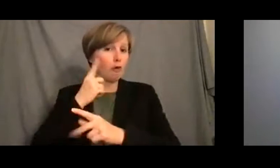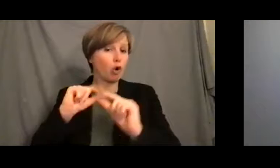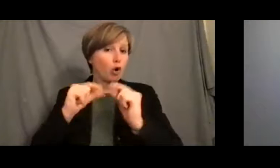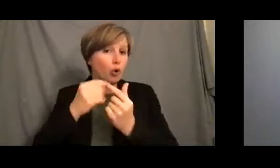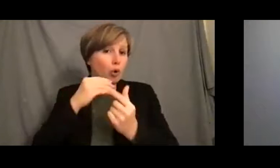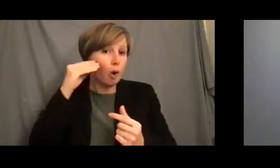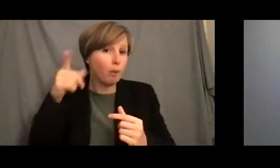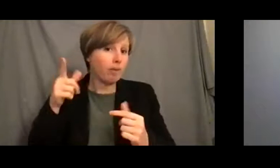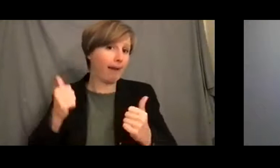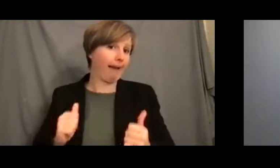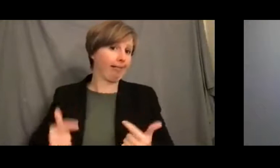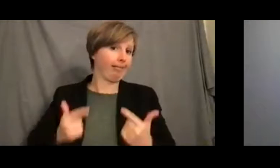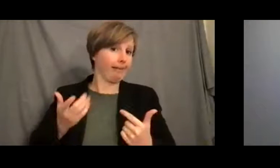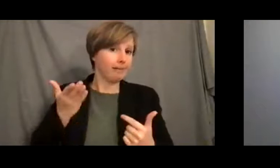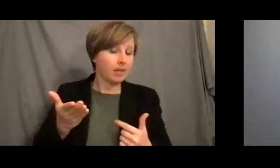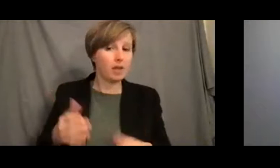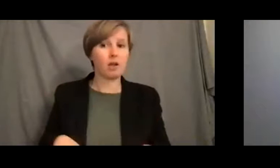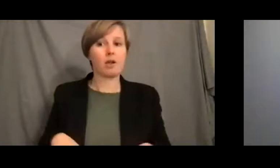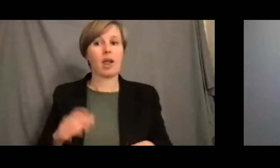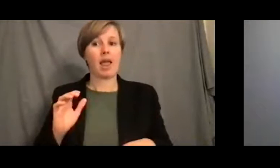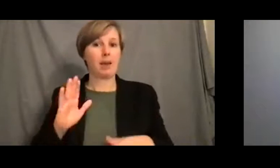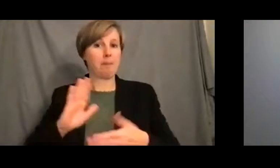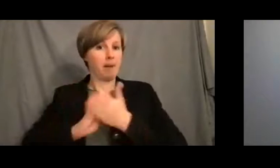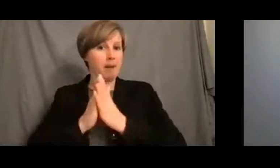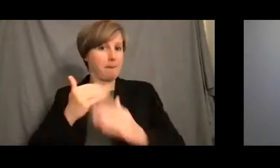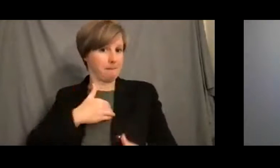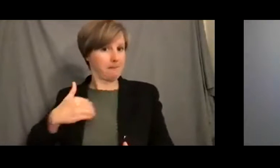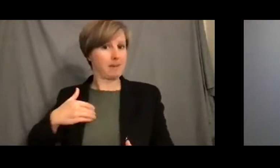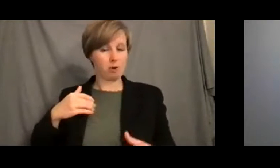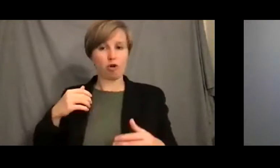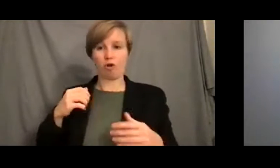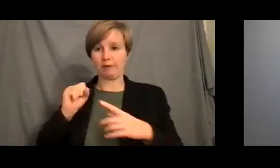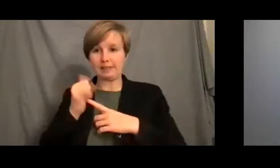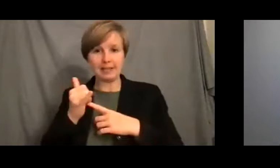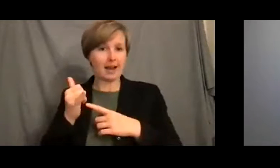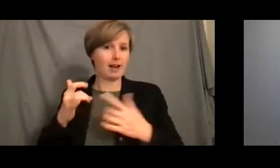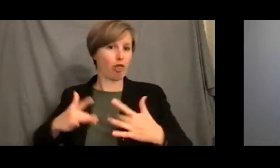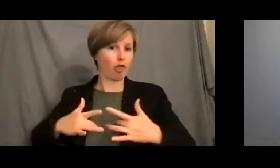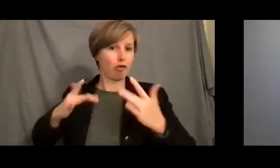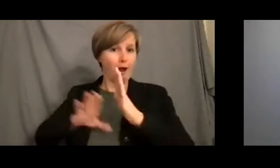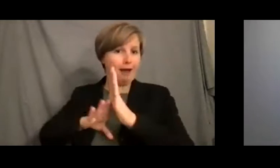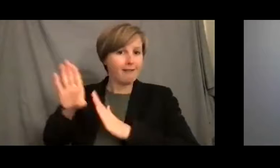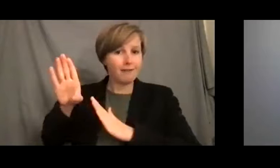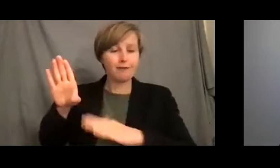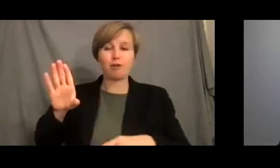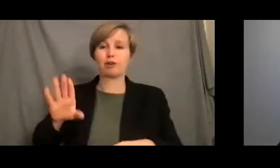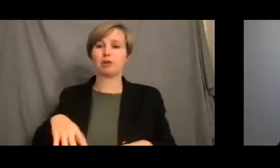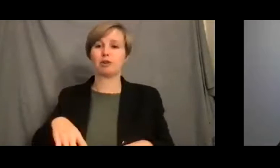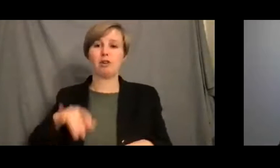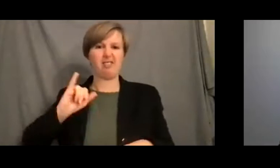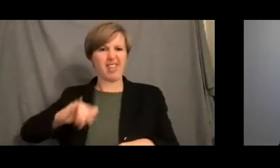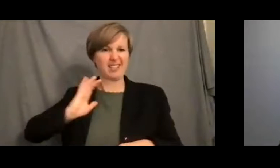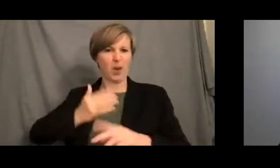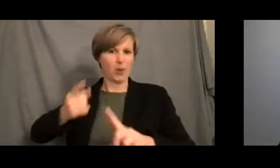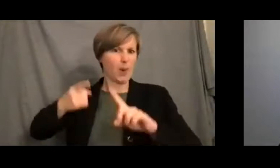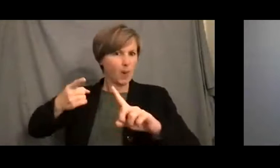in group homes and be contributing members of society and thrive and flourish. And that's our goal.